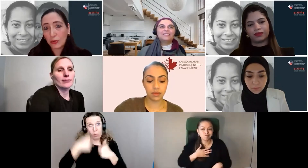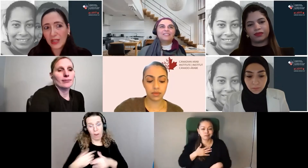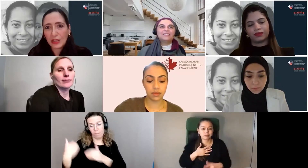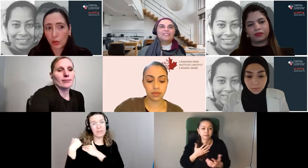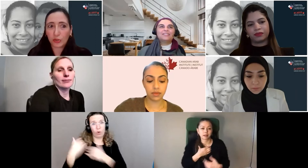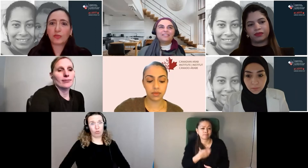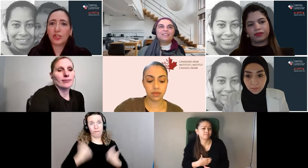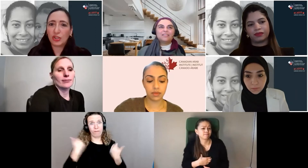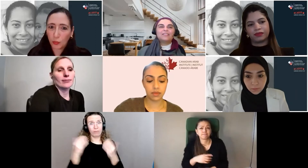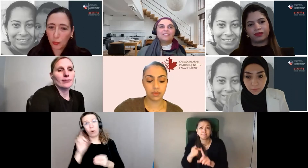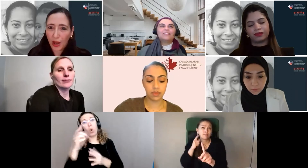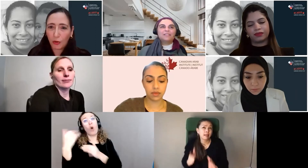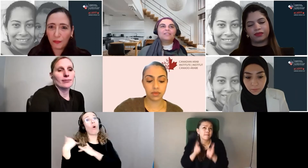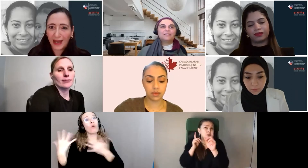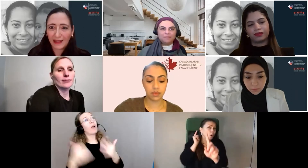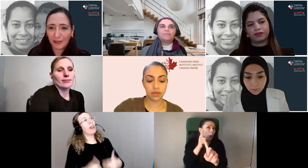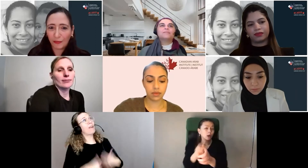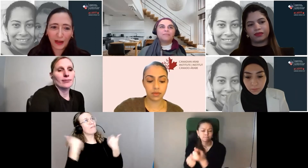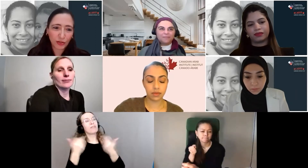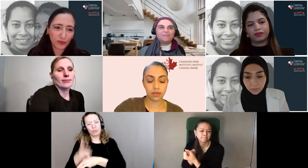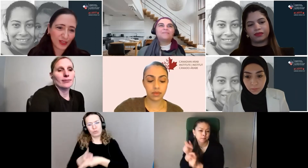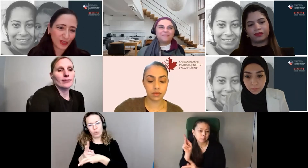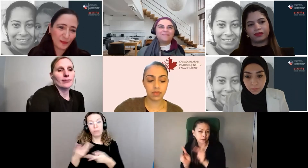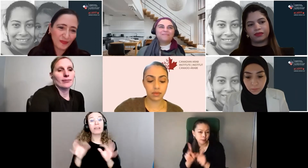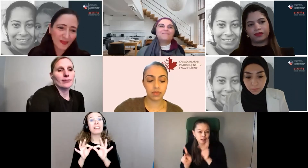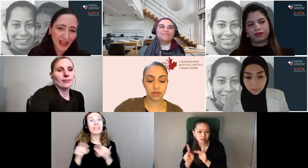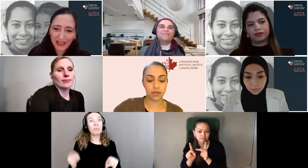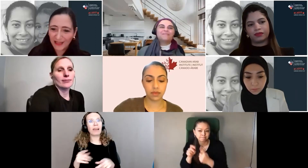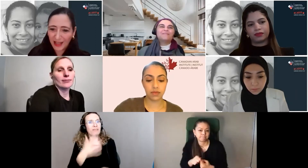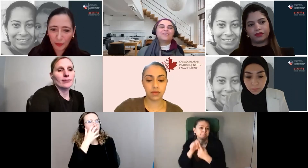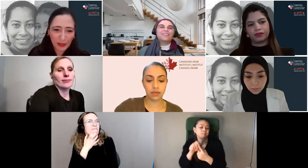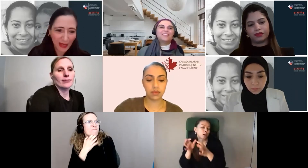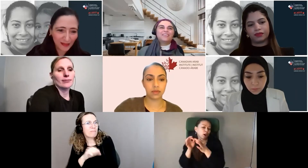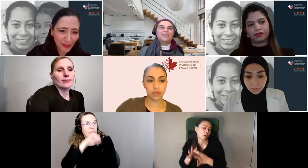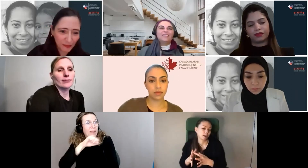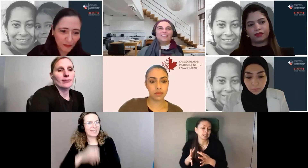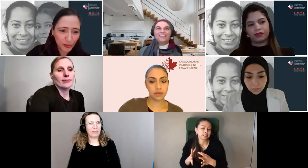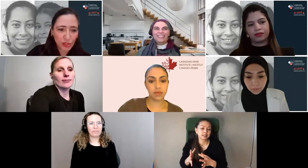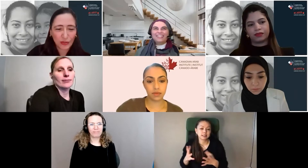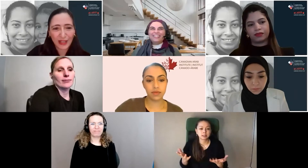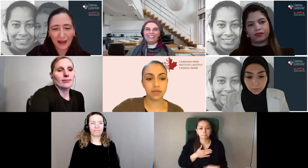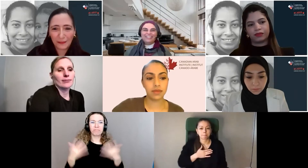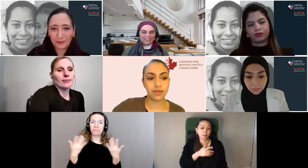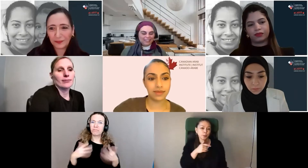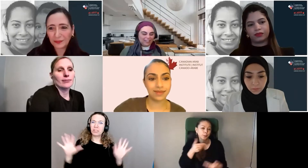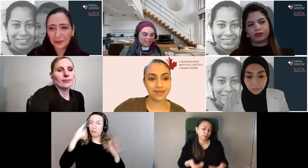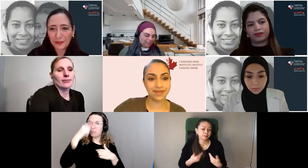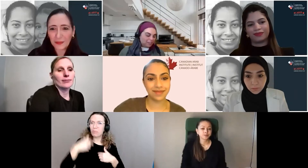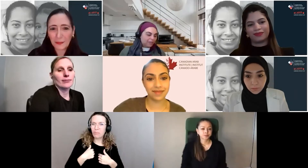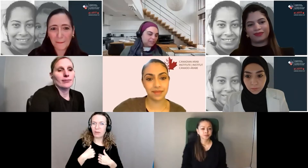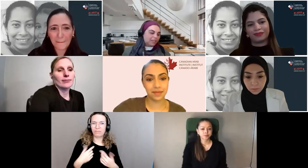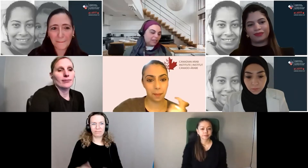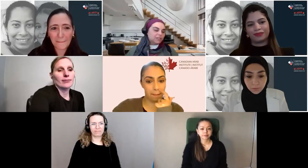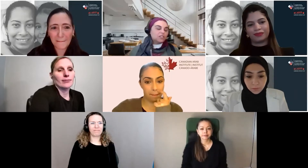better group than interpreters, which is one of my passion. So that will be my position on that.